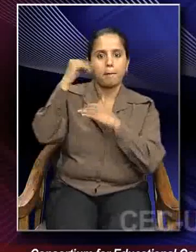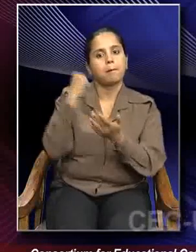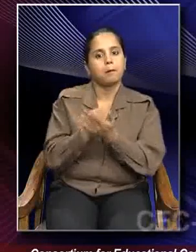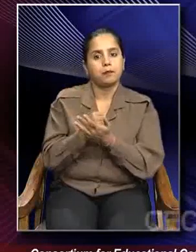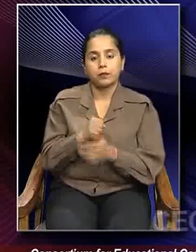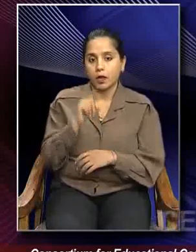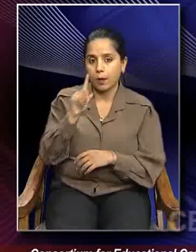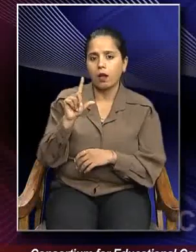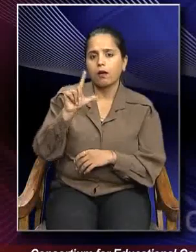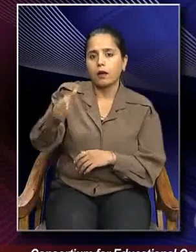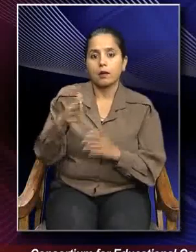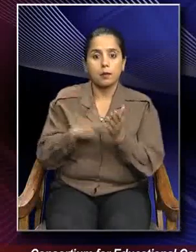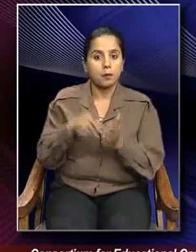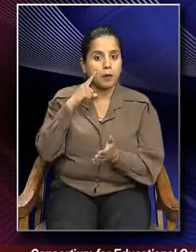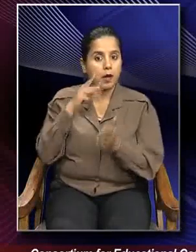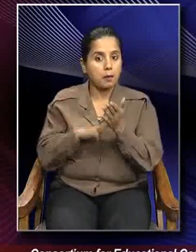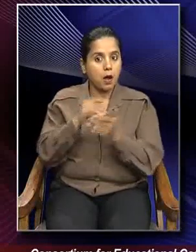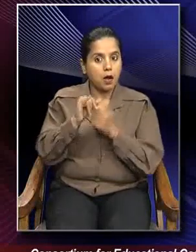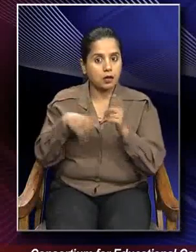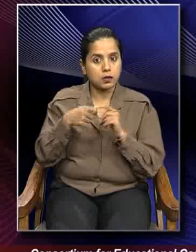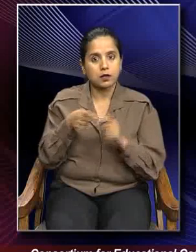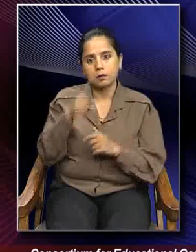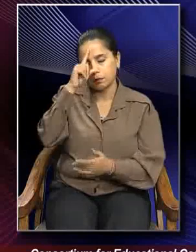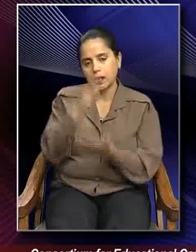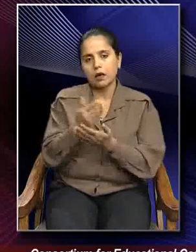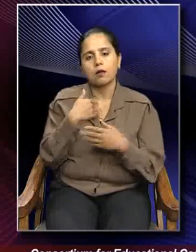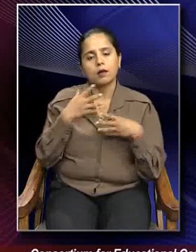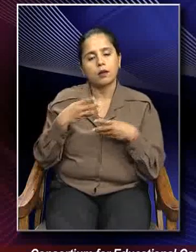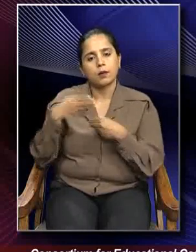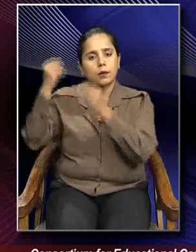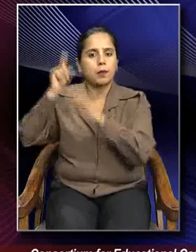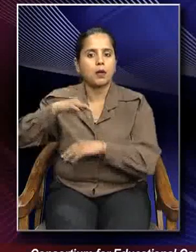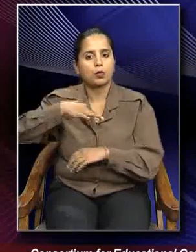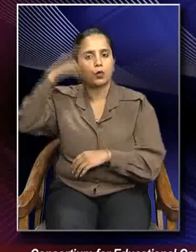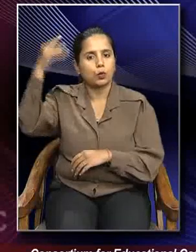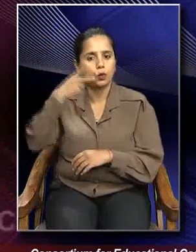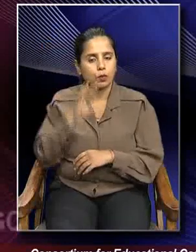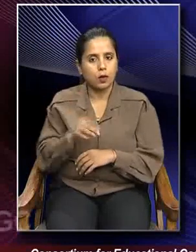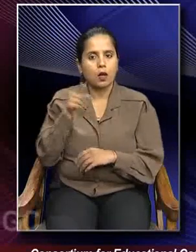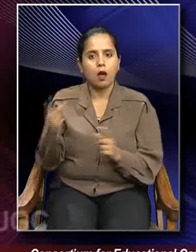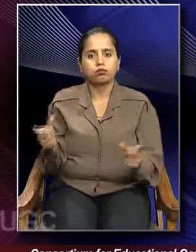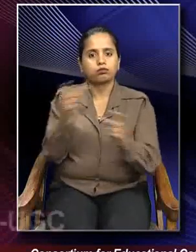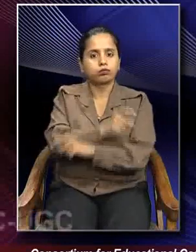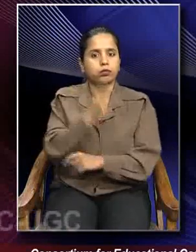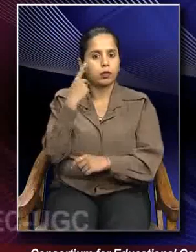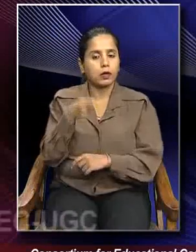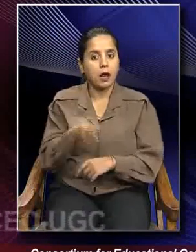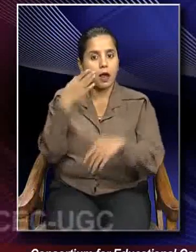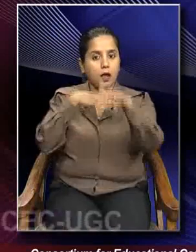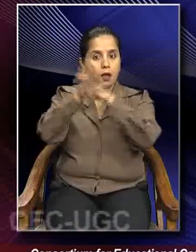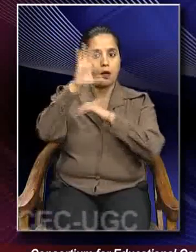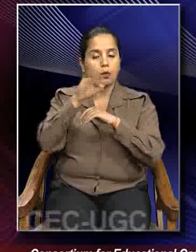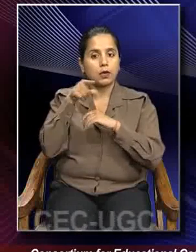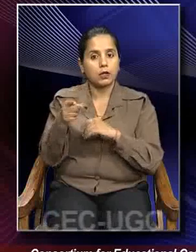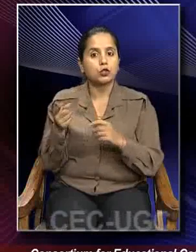But the later Mīmāṃsakas believed in Moksha and substitute the ideal of heaven by